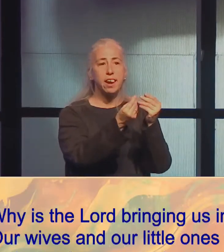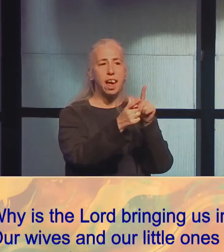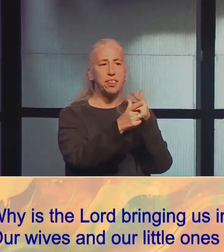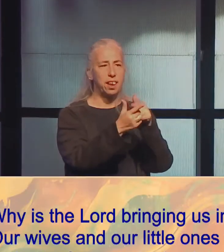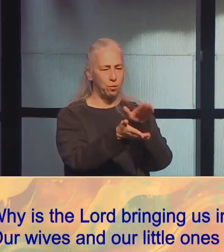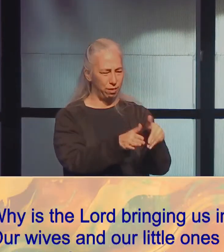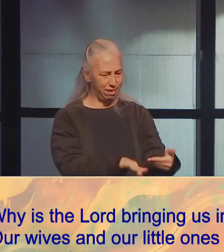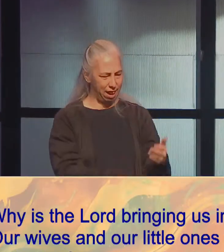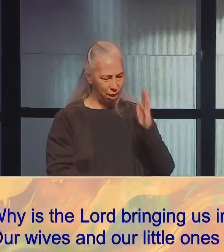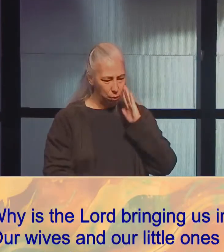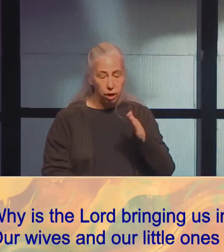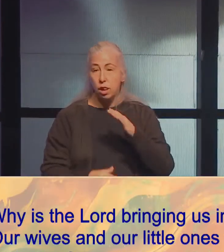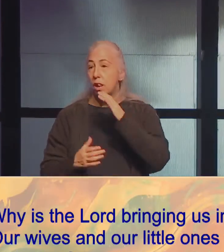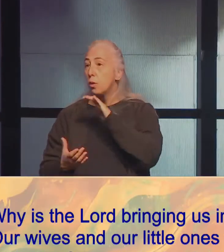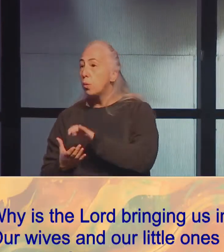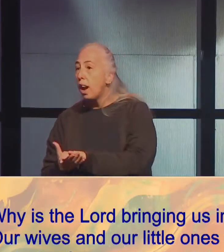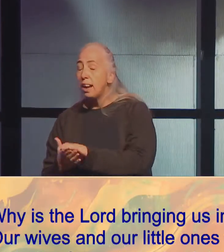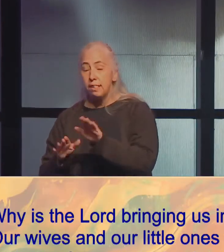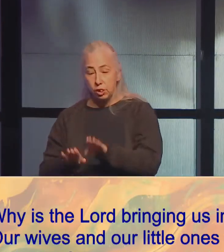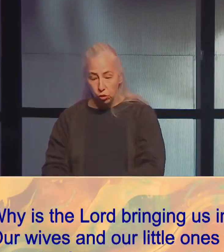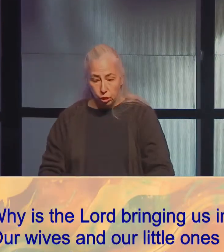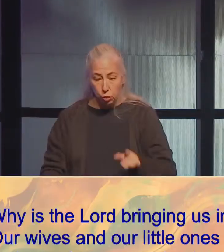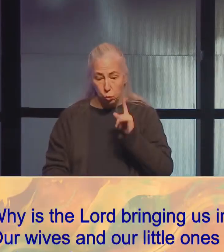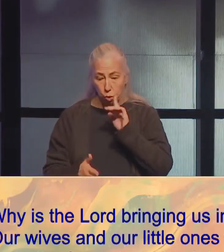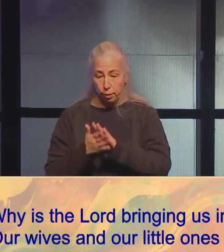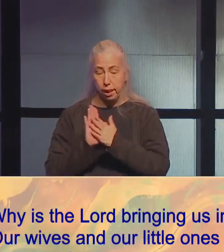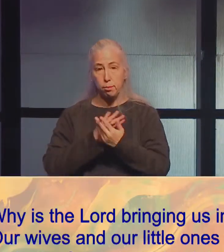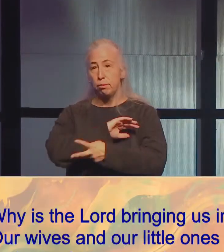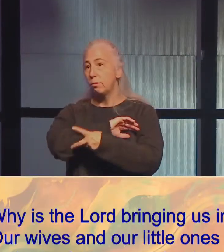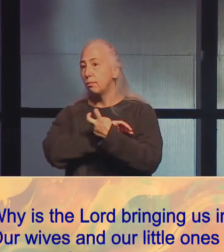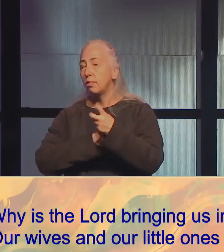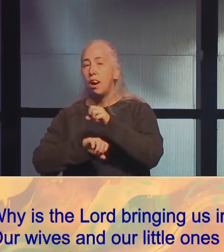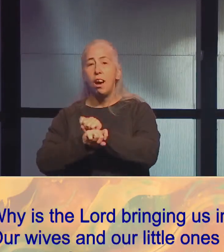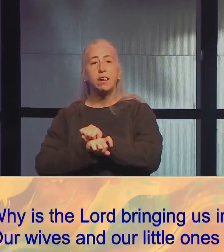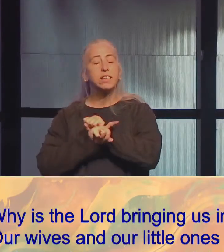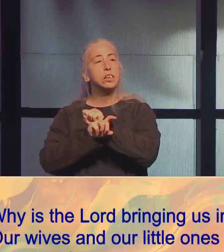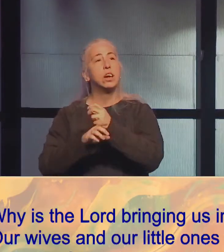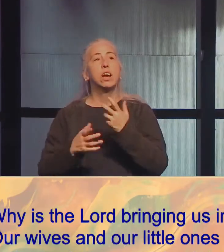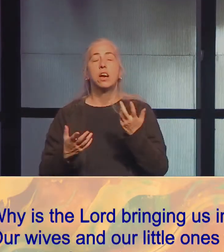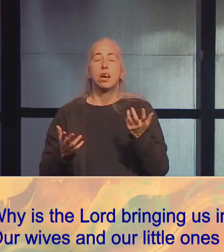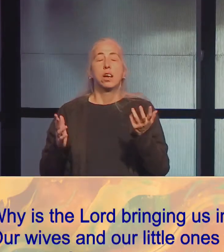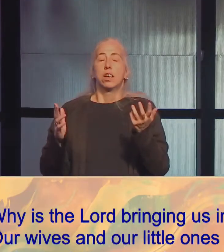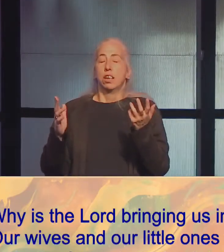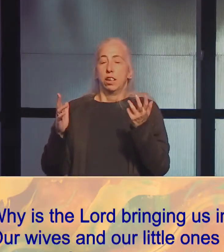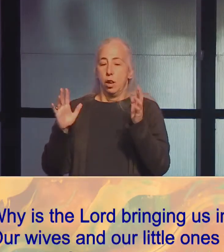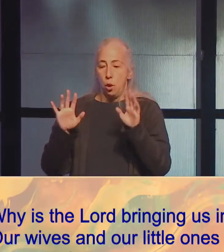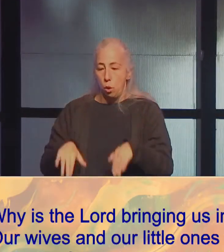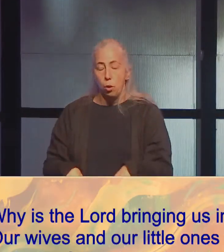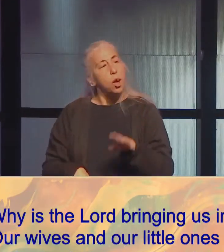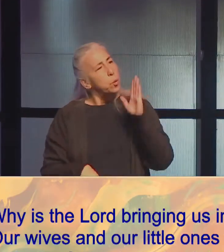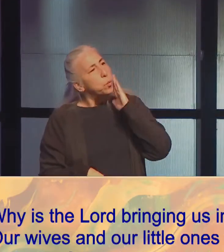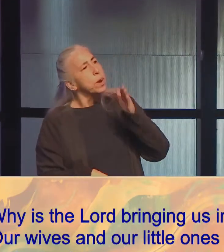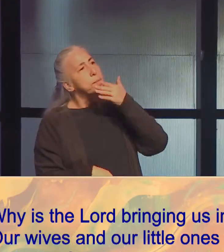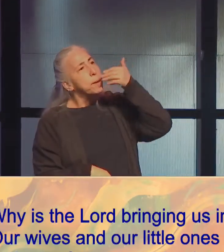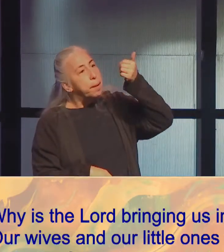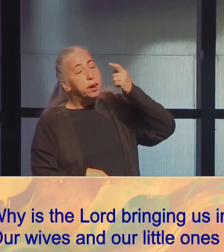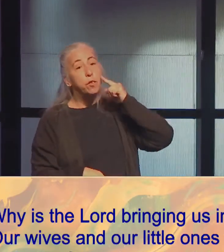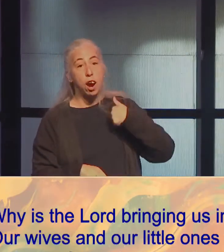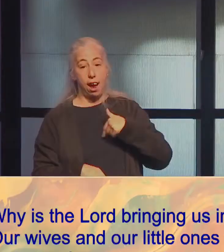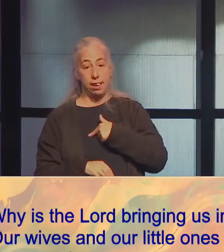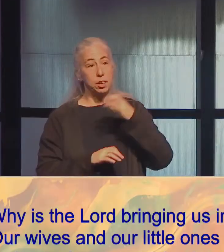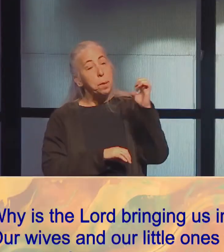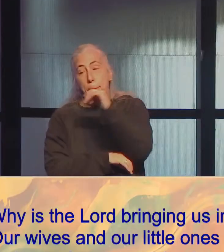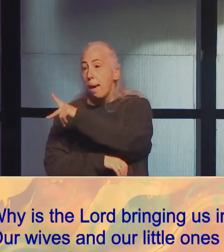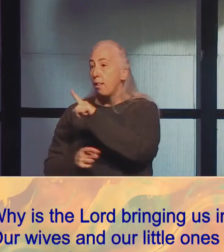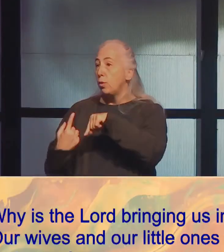sword? Our wives and our little ones will become plunder. Oh, the scariest thing they've ever done. Would it not be better for us to go